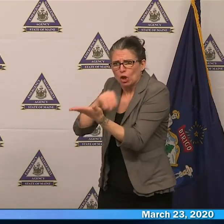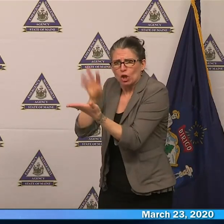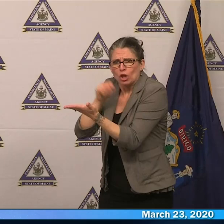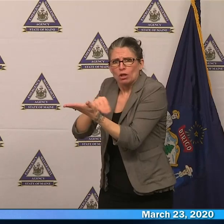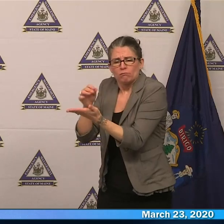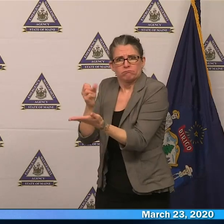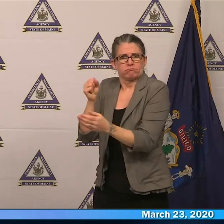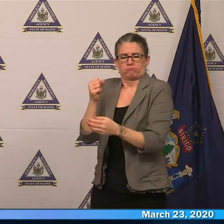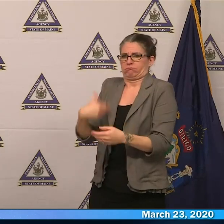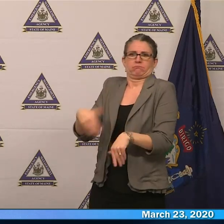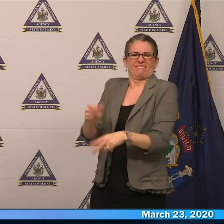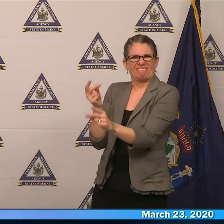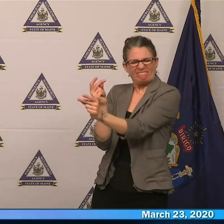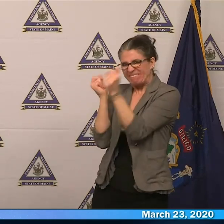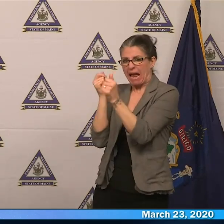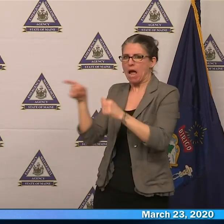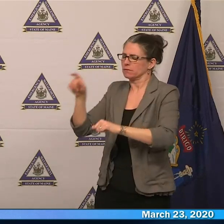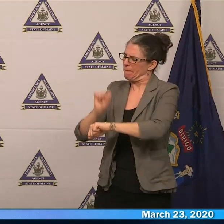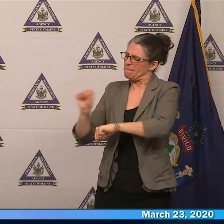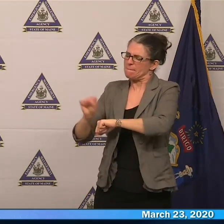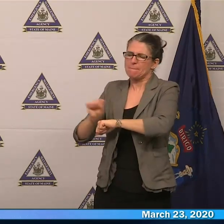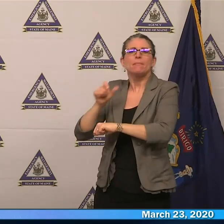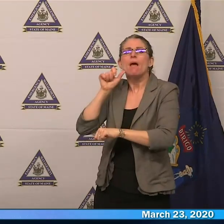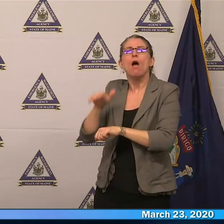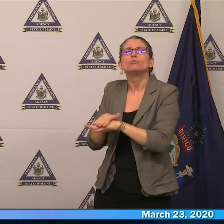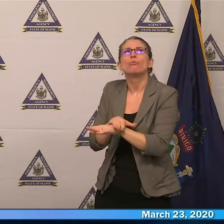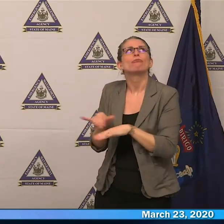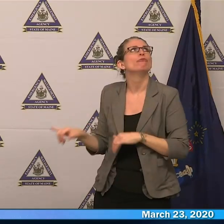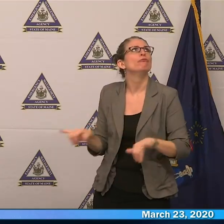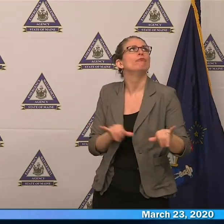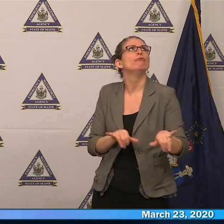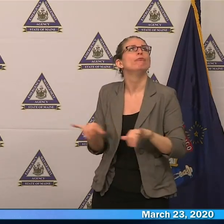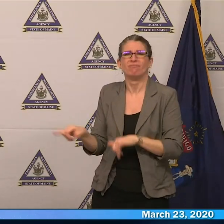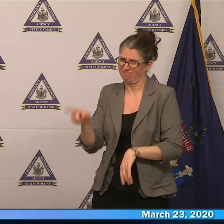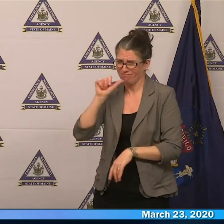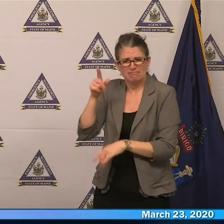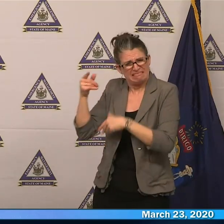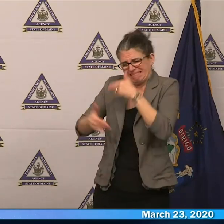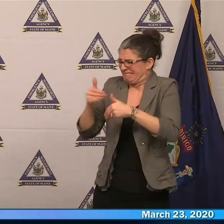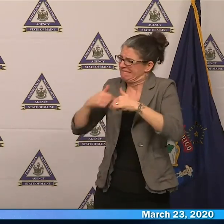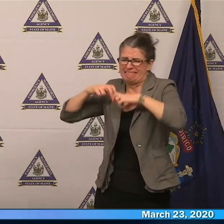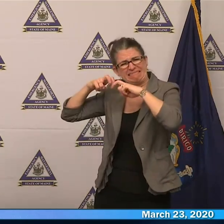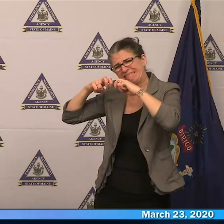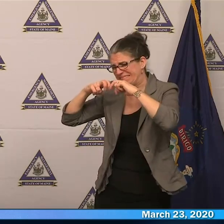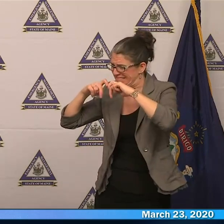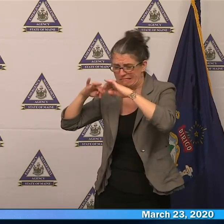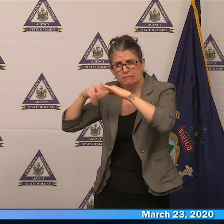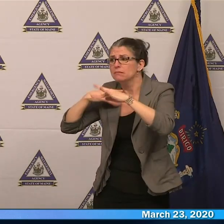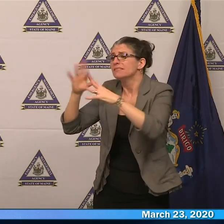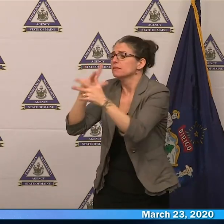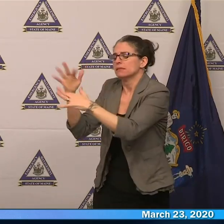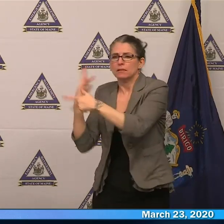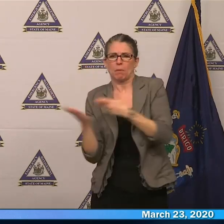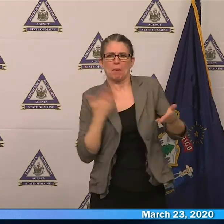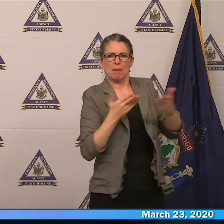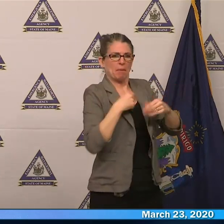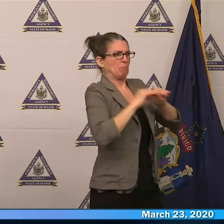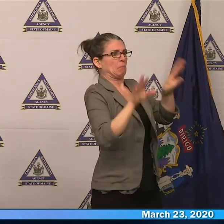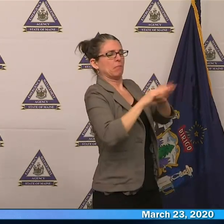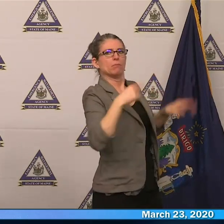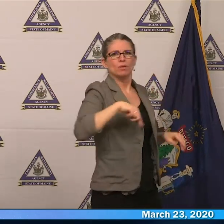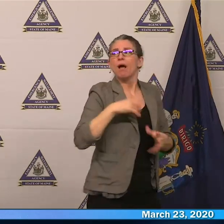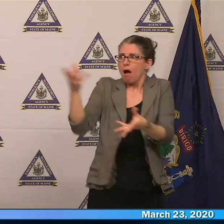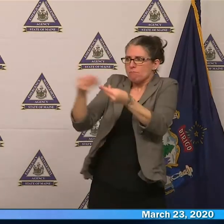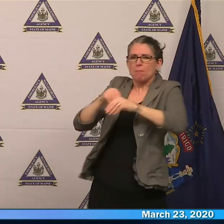before, there are still more questions than answers. And in times like that,